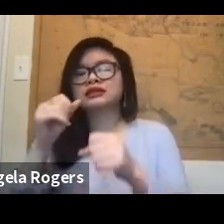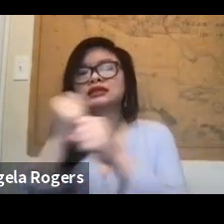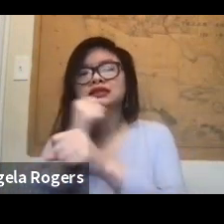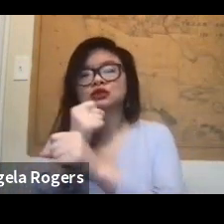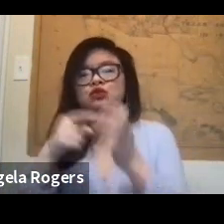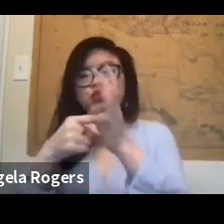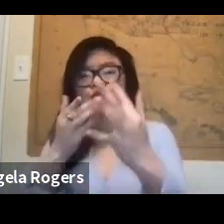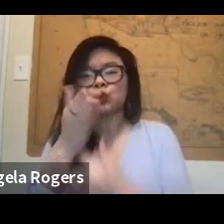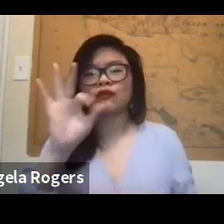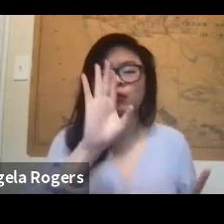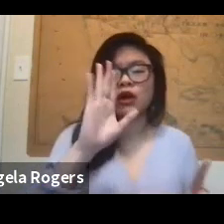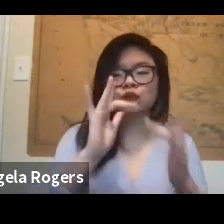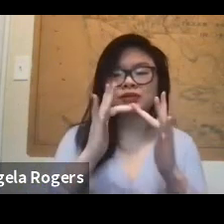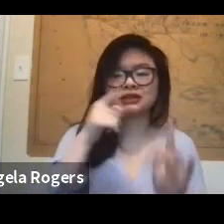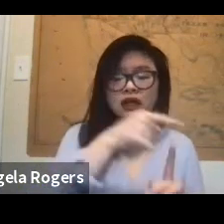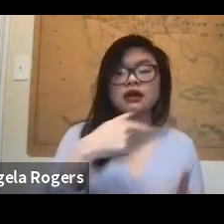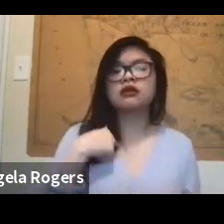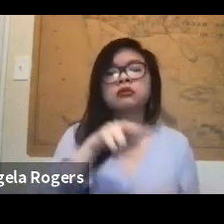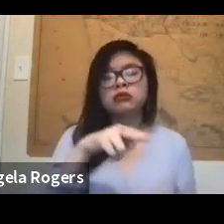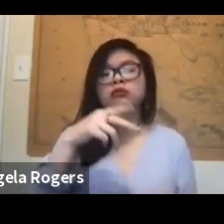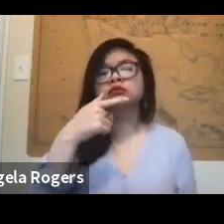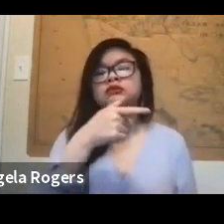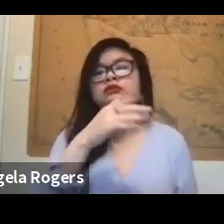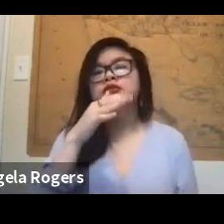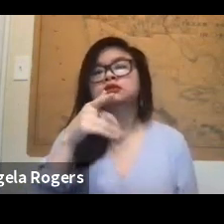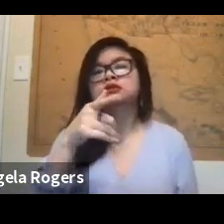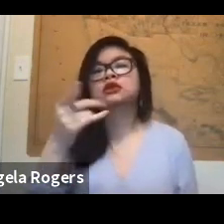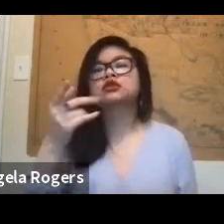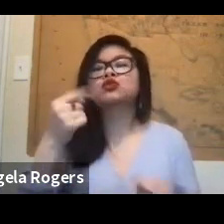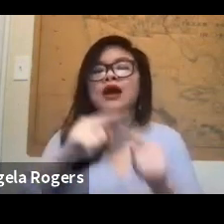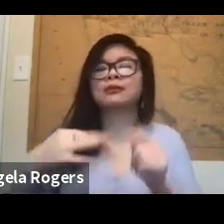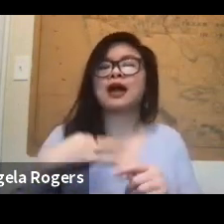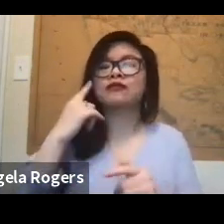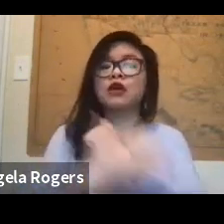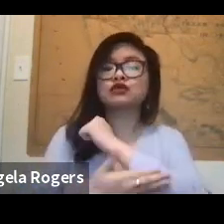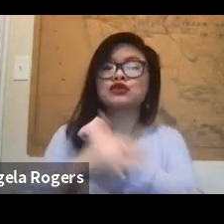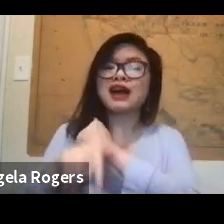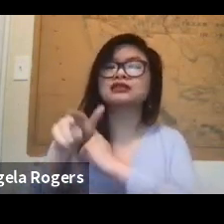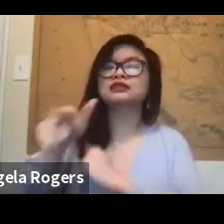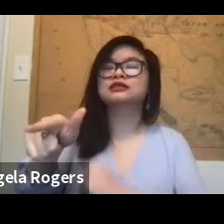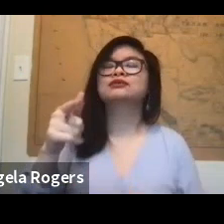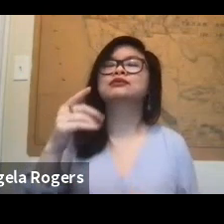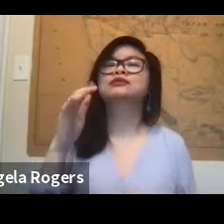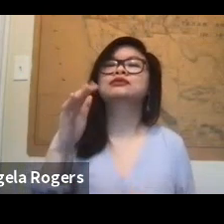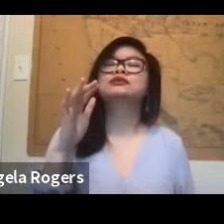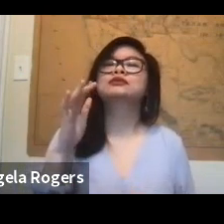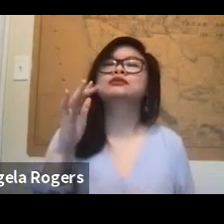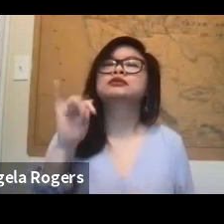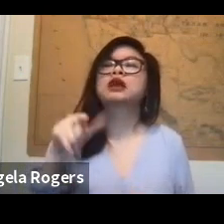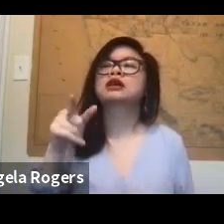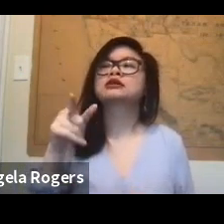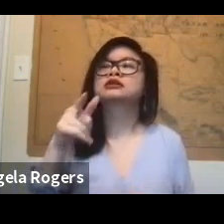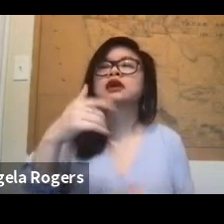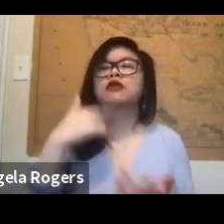to or choose strategically, so go to the Fulbright website, take a look, apply for a country